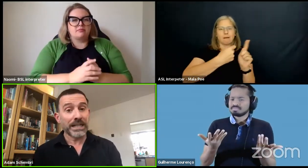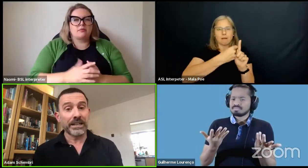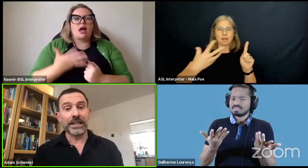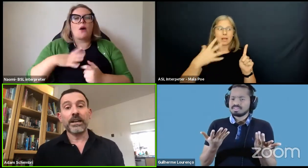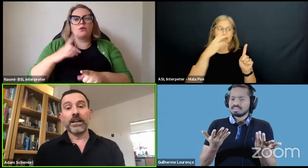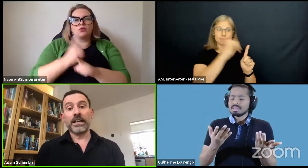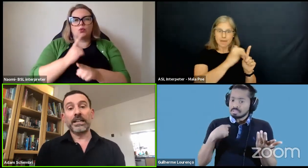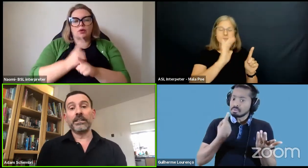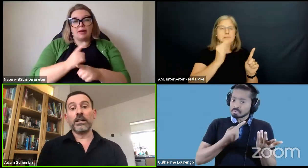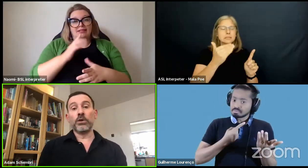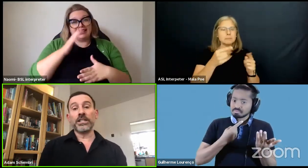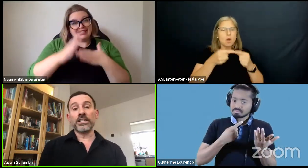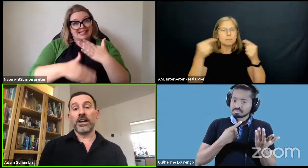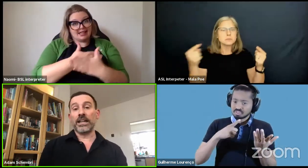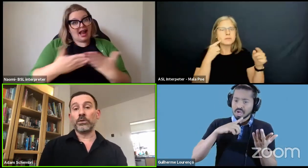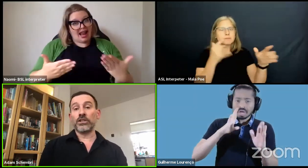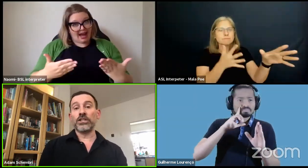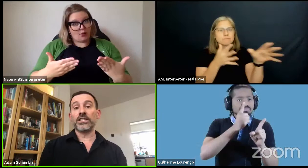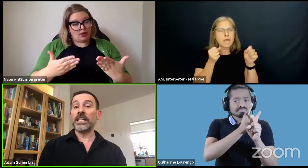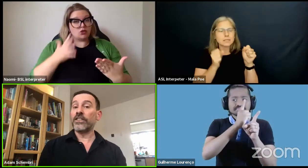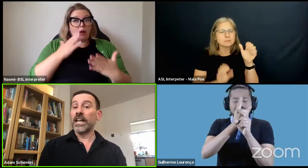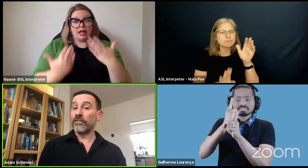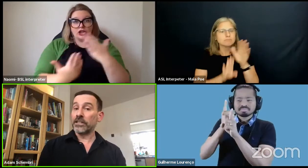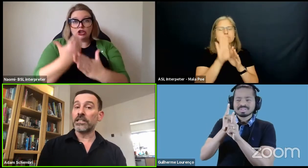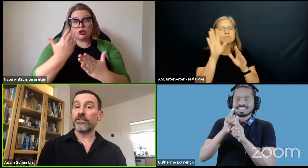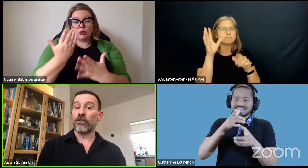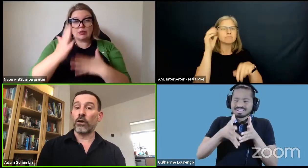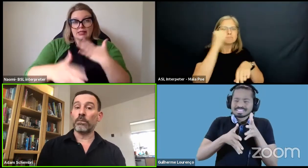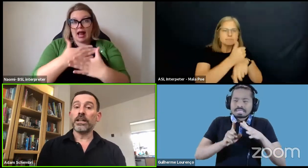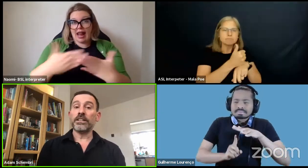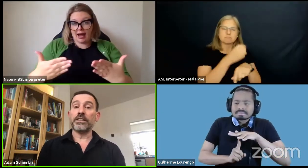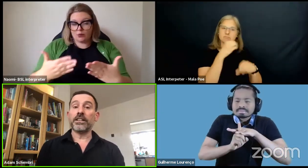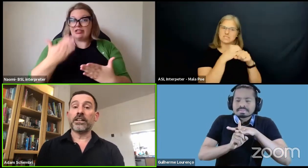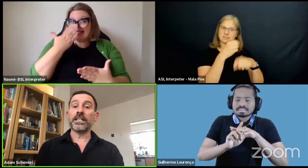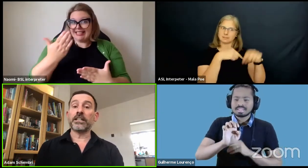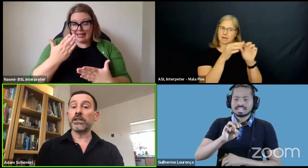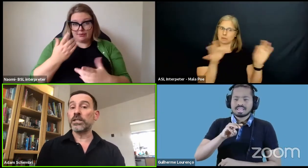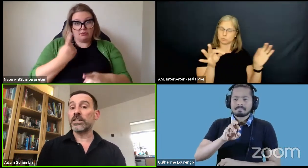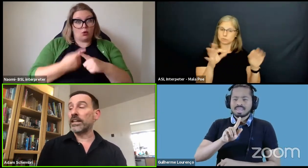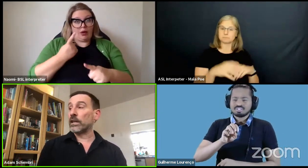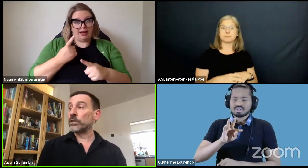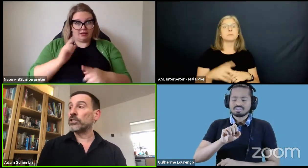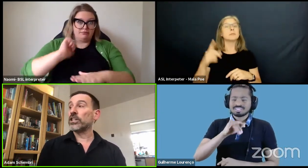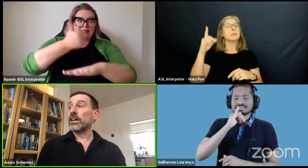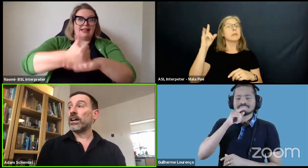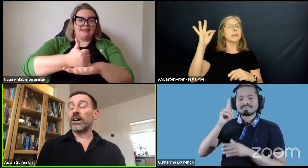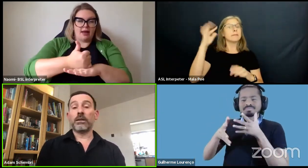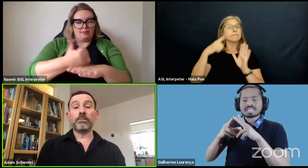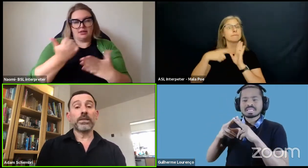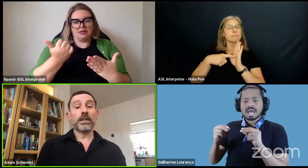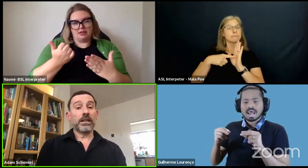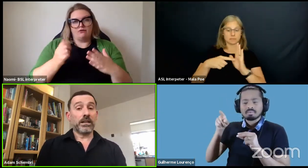quite quickly in emerging sign languages if the evidence from Nicaraguan sign language,